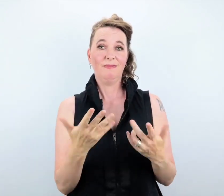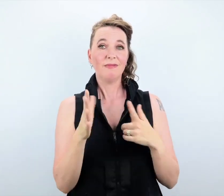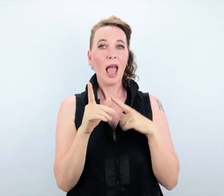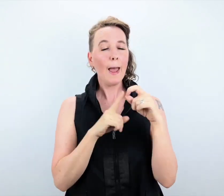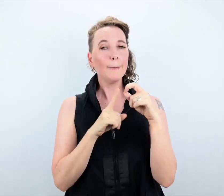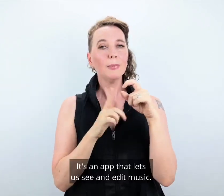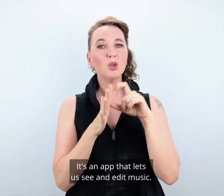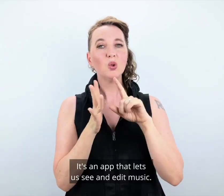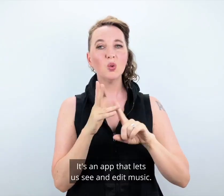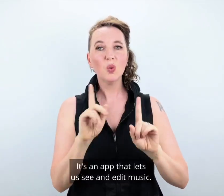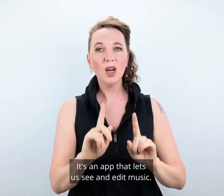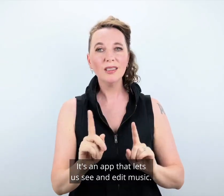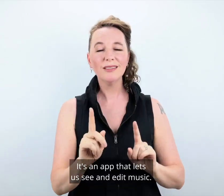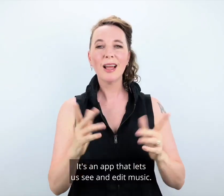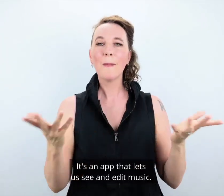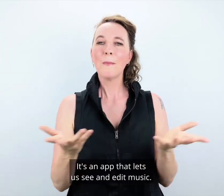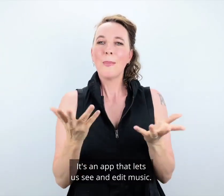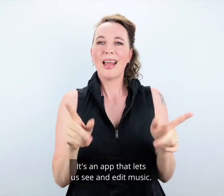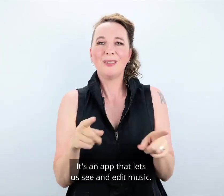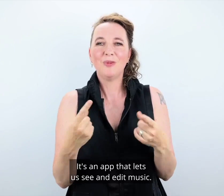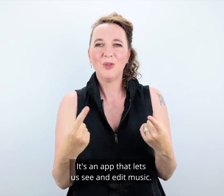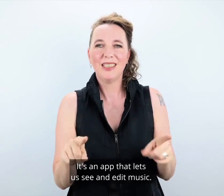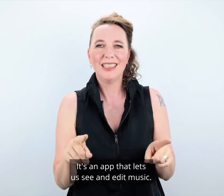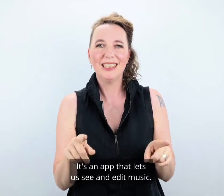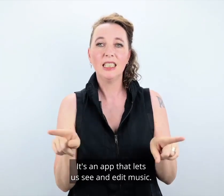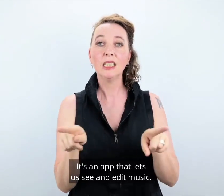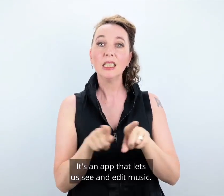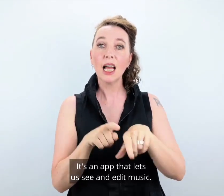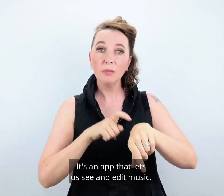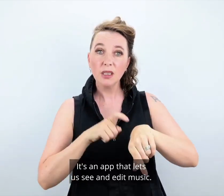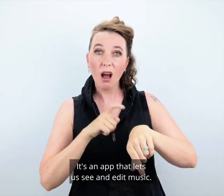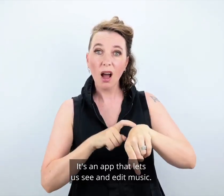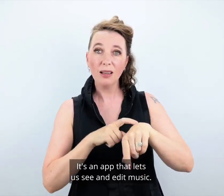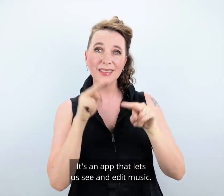It's an app that lets us see and edit see music.